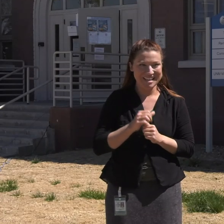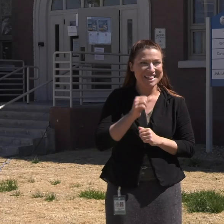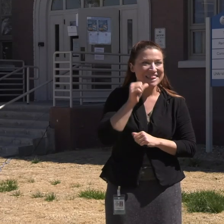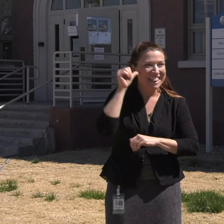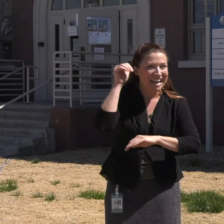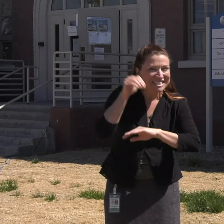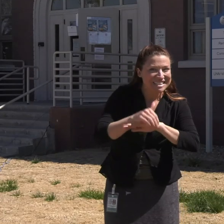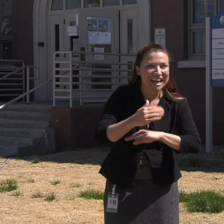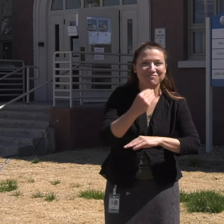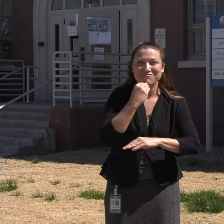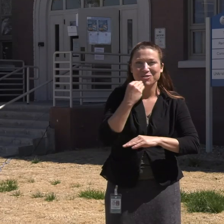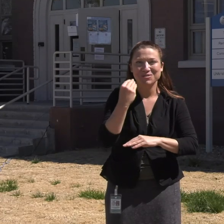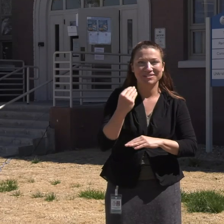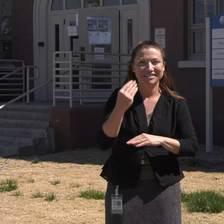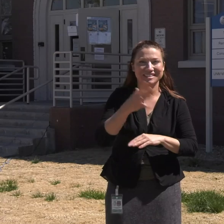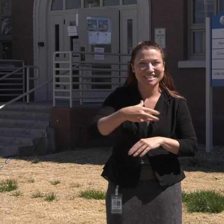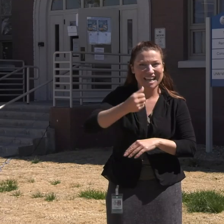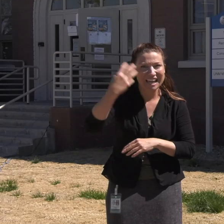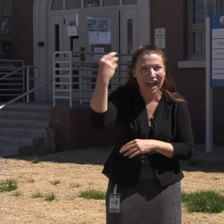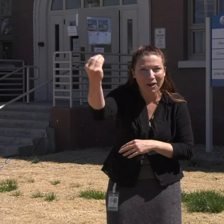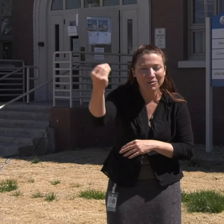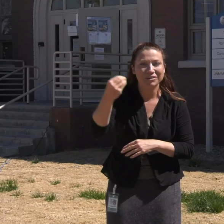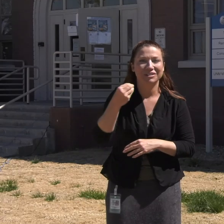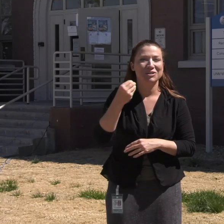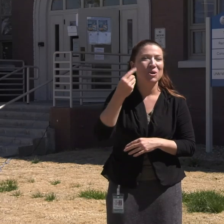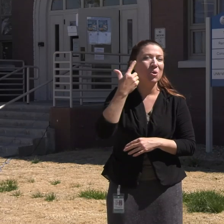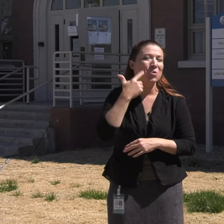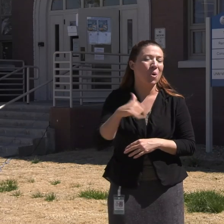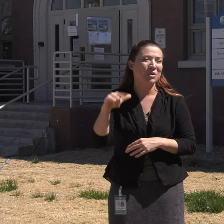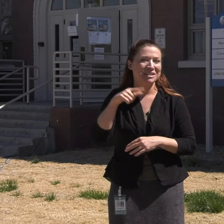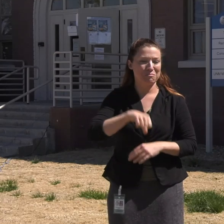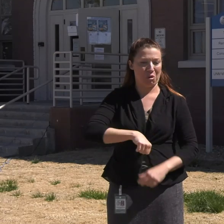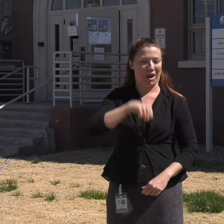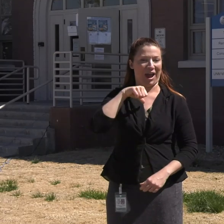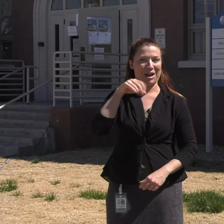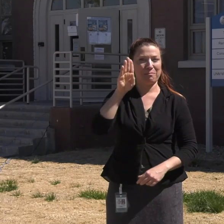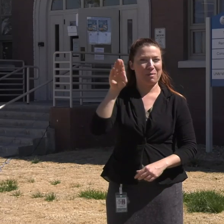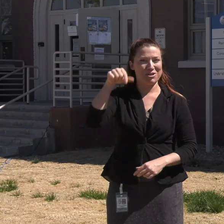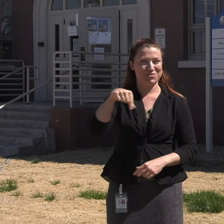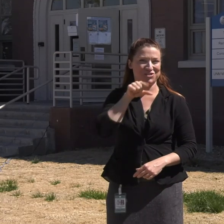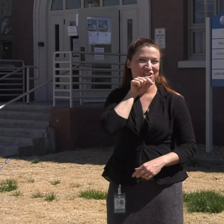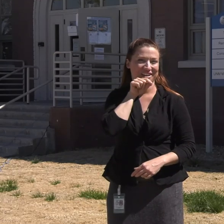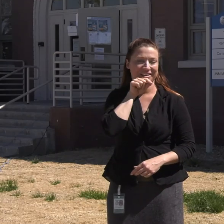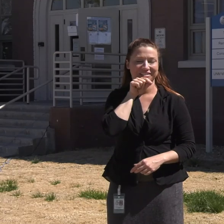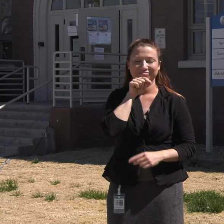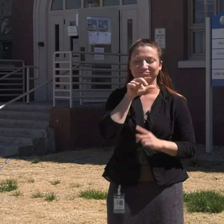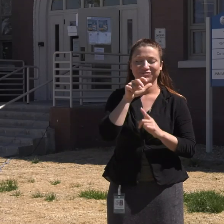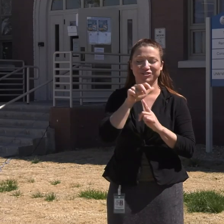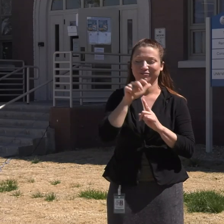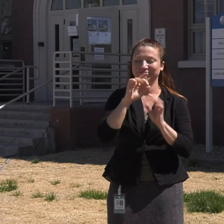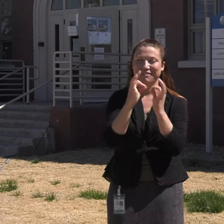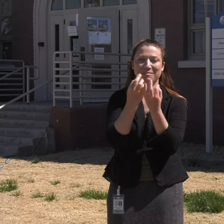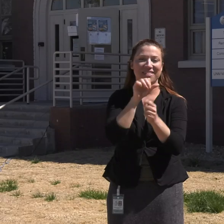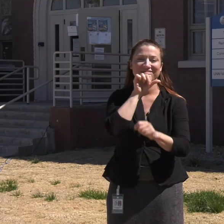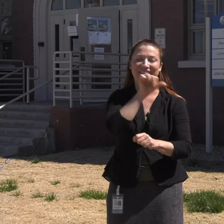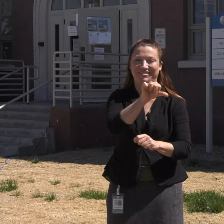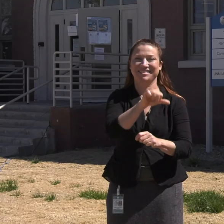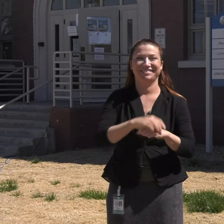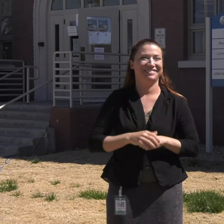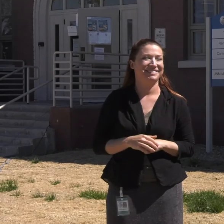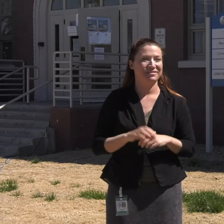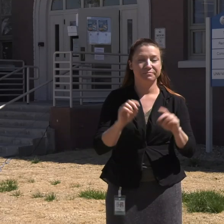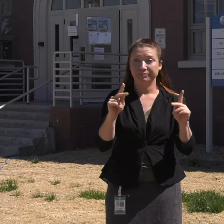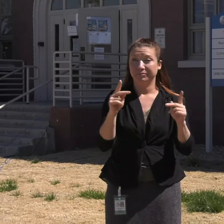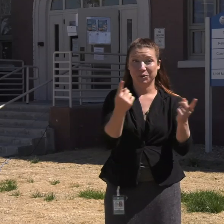in our household most recently was Golden Pride Barbecue Chicken. Outstanding. Family favorite. Okay,